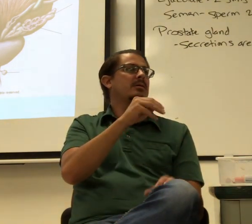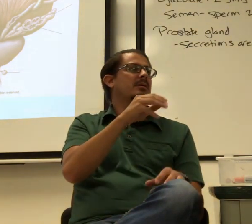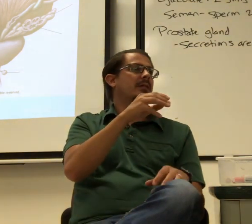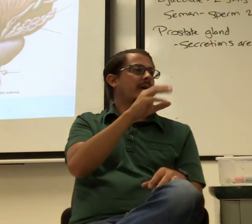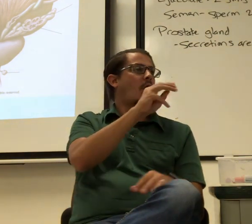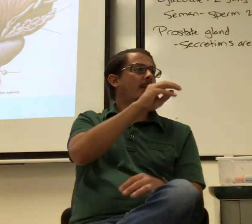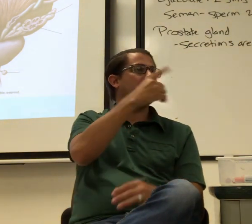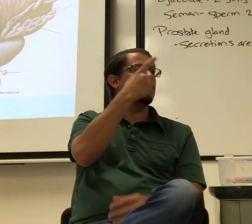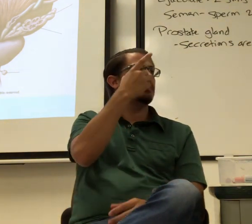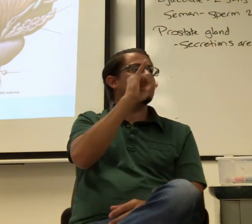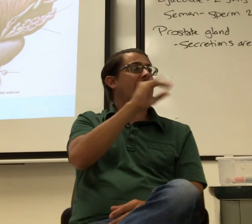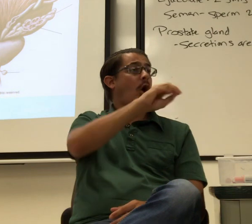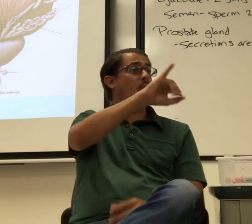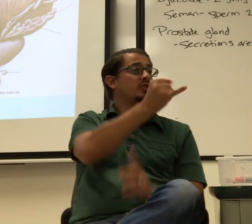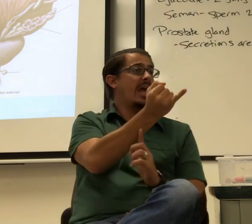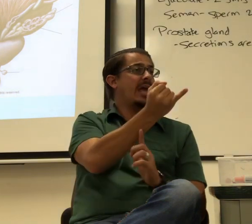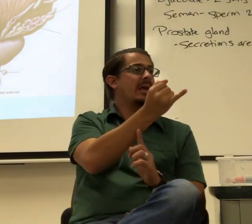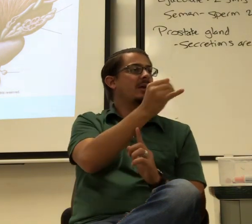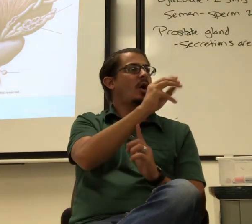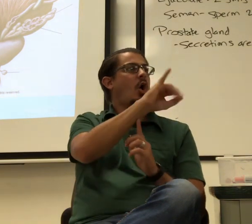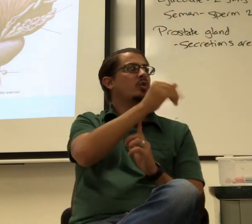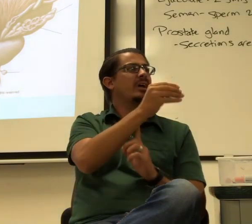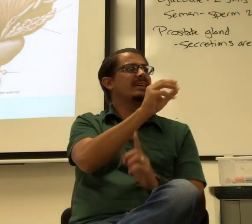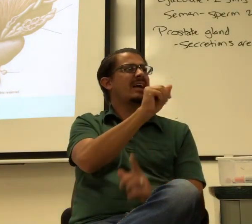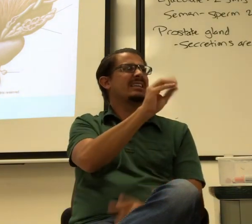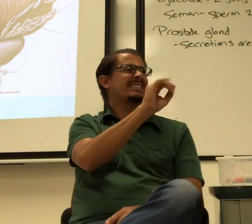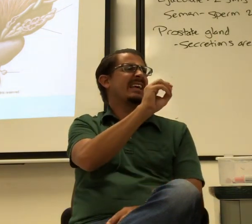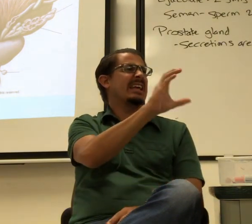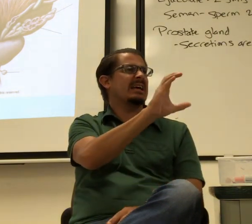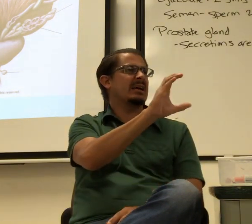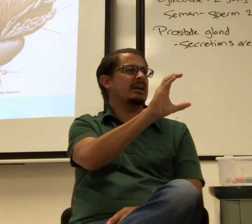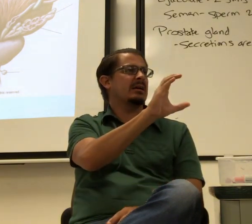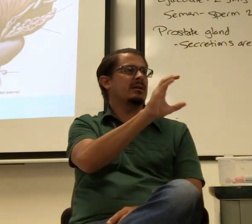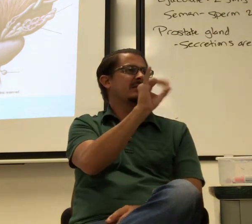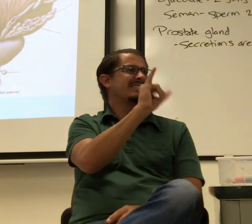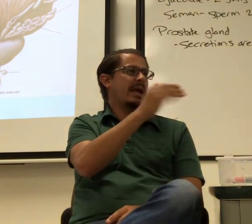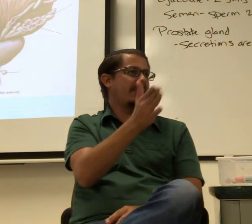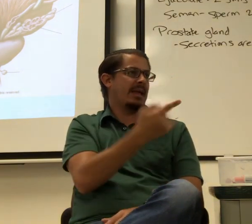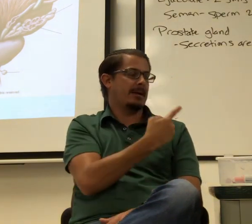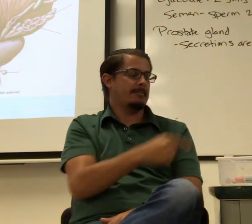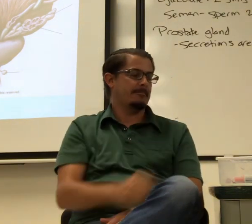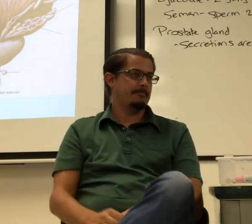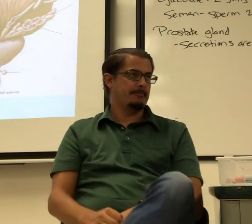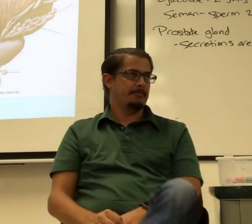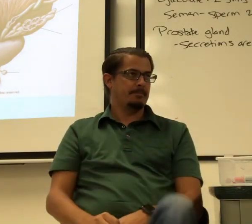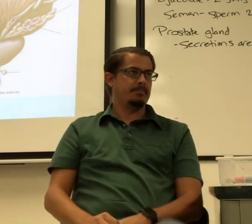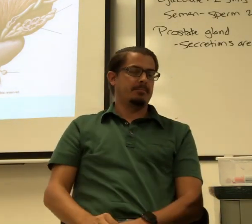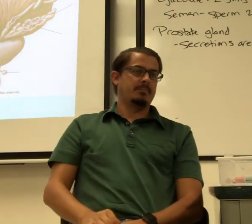secretion, again, secreted into